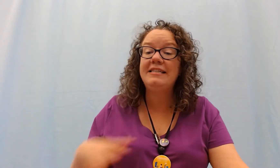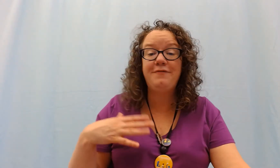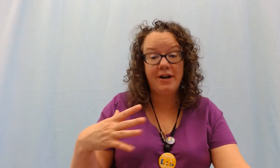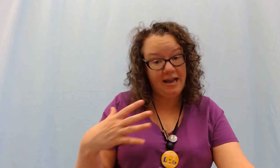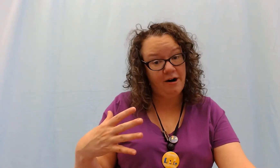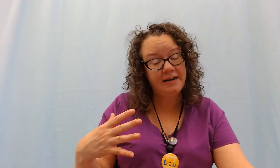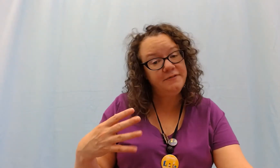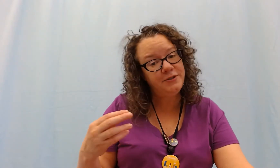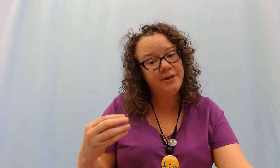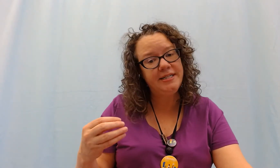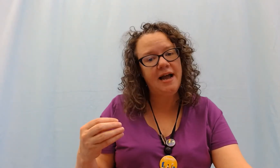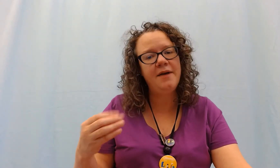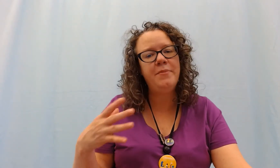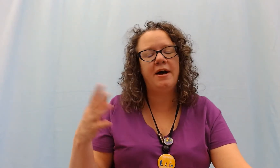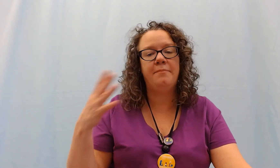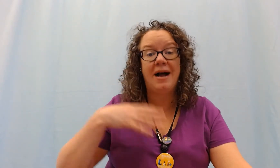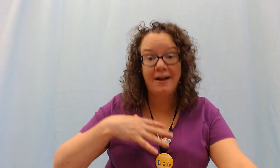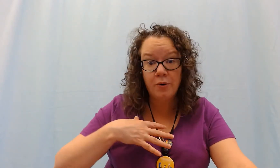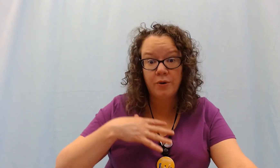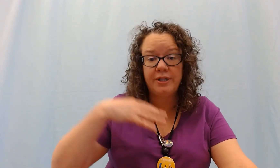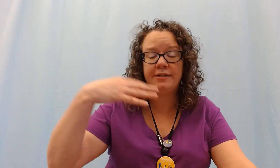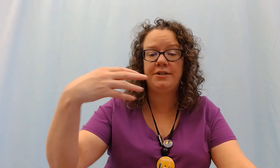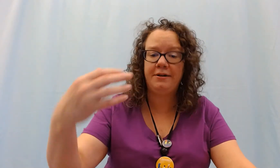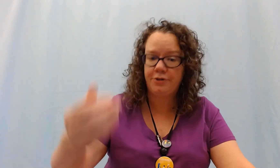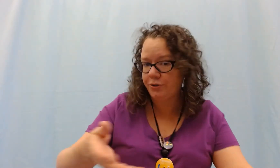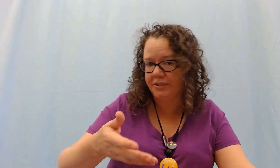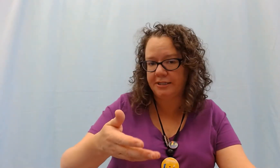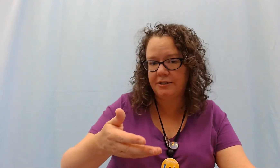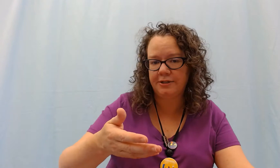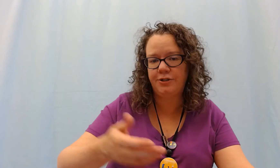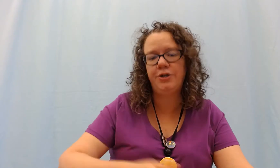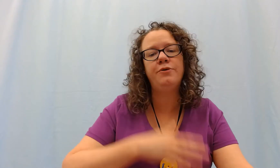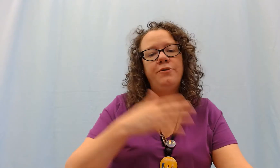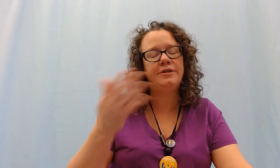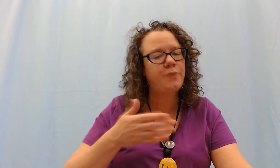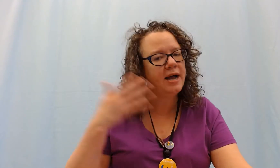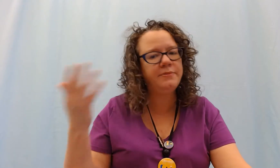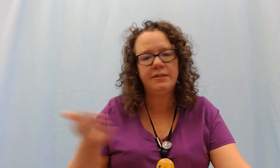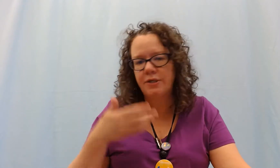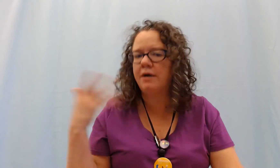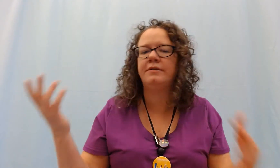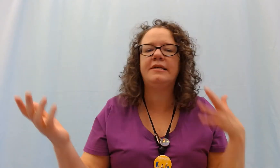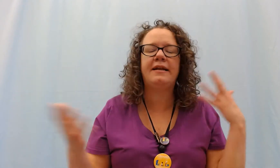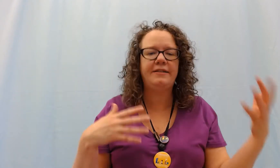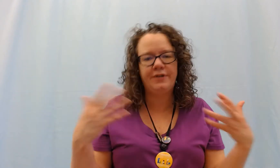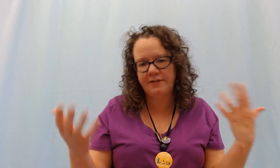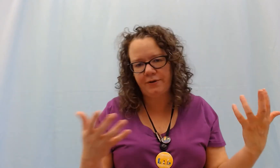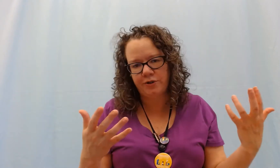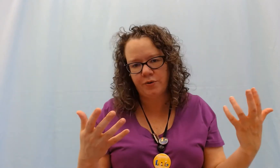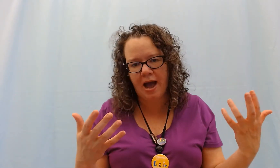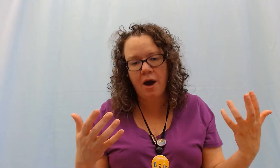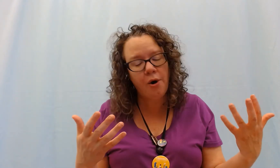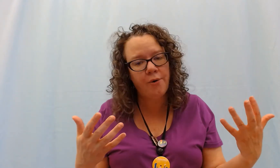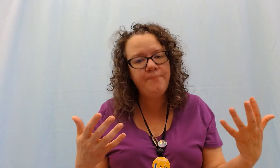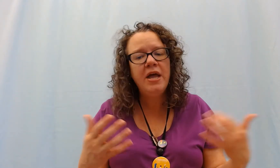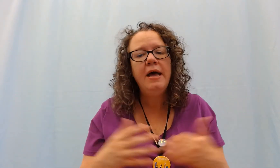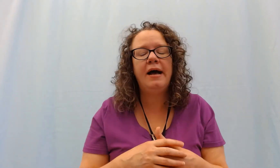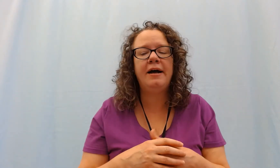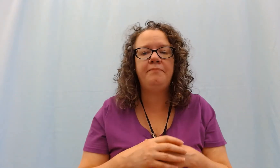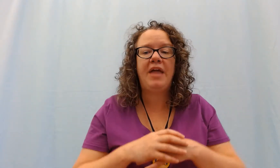very interactive story time. My goal is to introduce these songs to you, these rhymes and songs and activities that you can do at home,